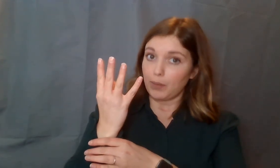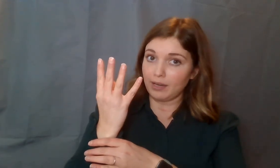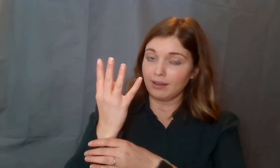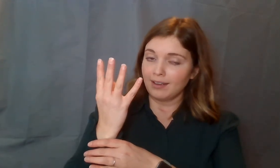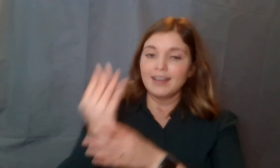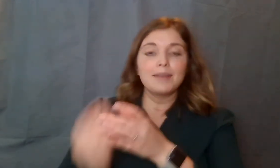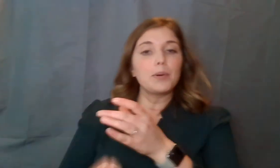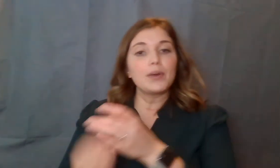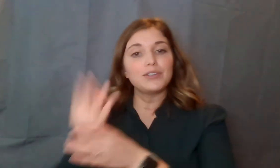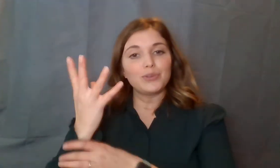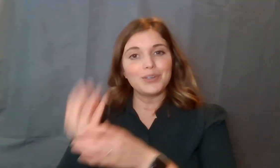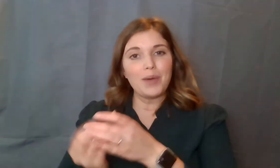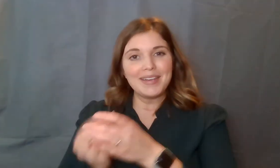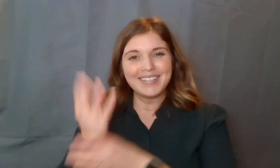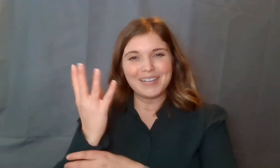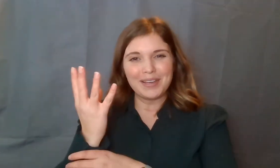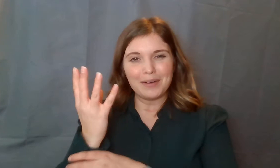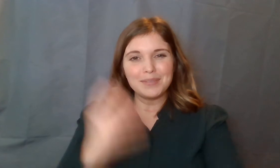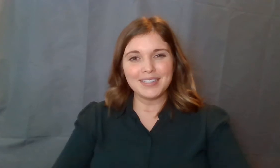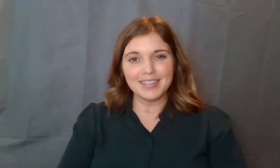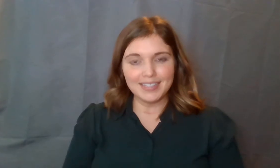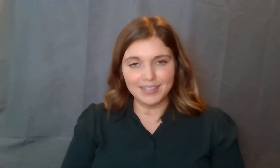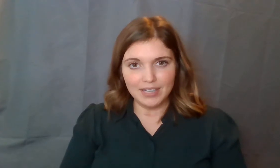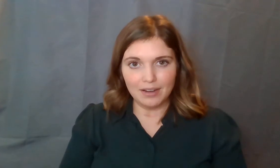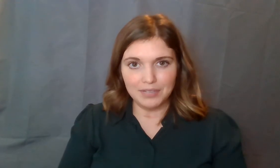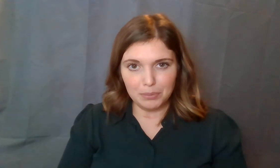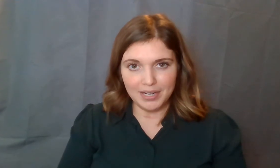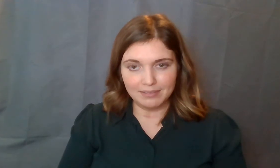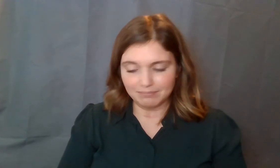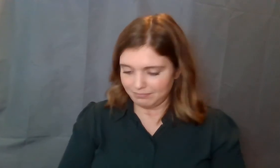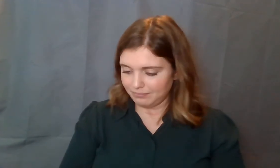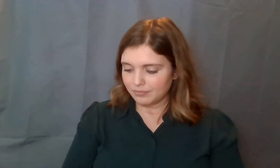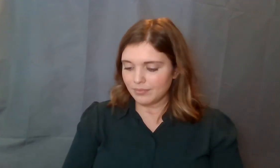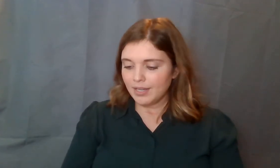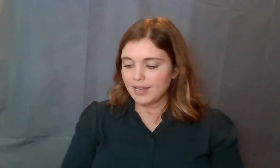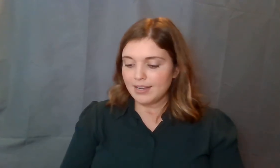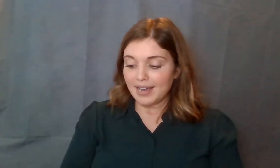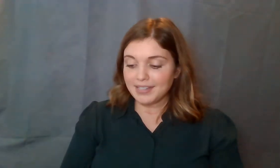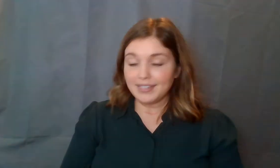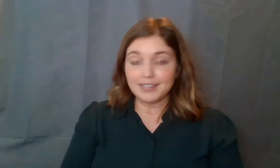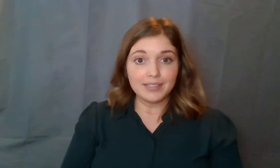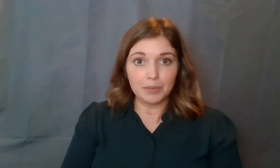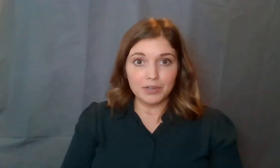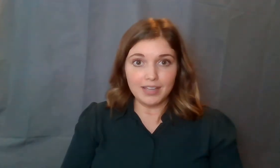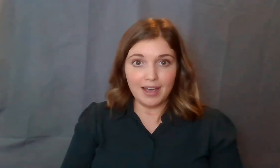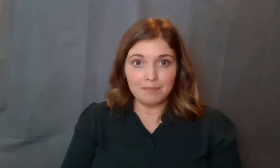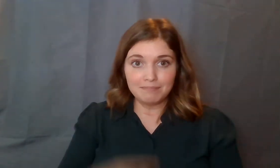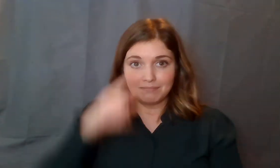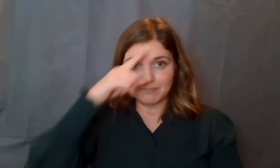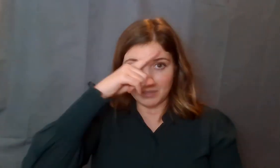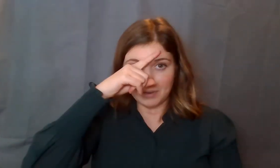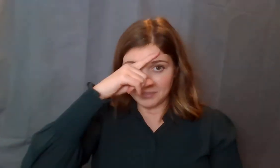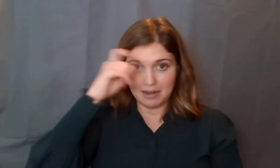growing. But when you do it twice, it becomes the season of spring. Next is summertime, the best